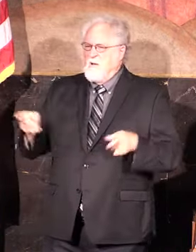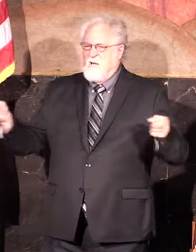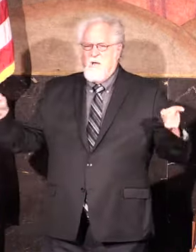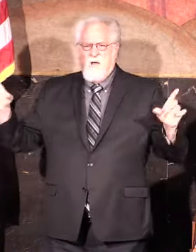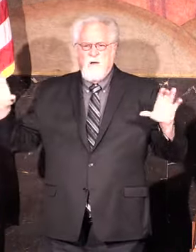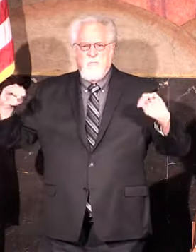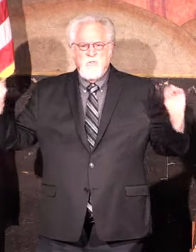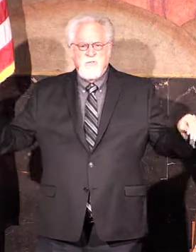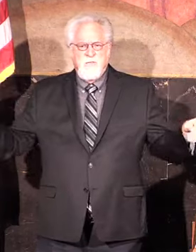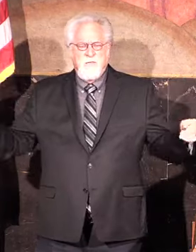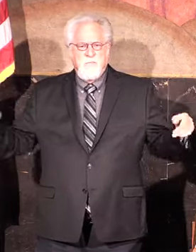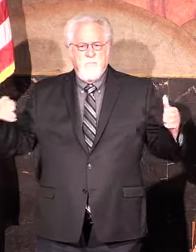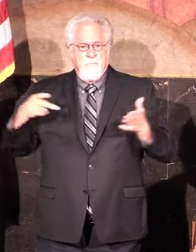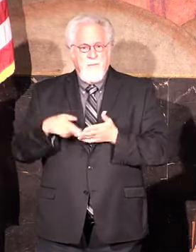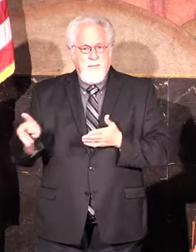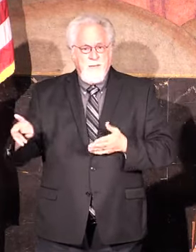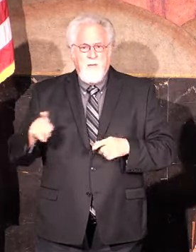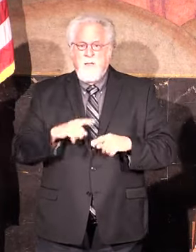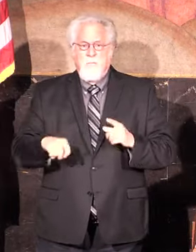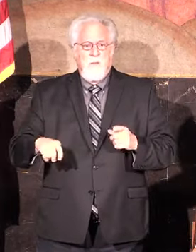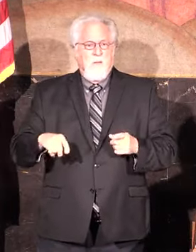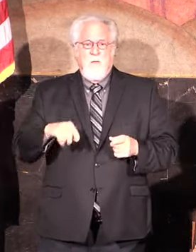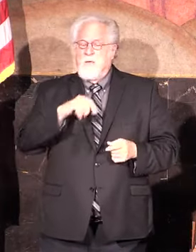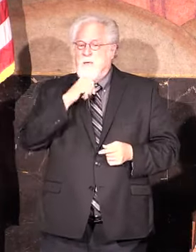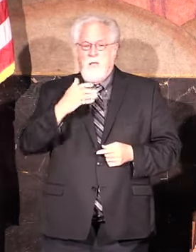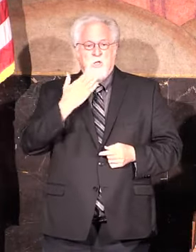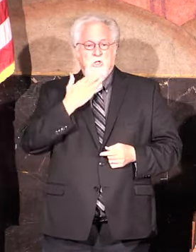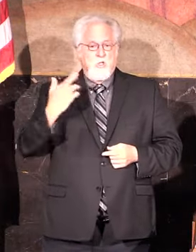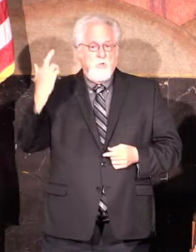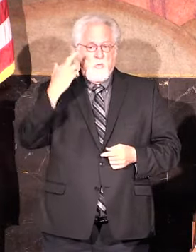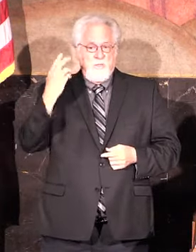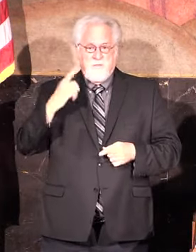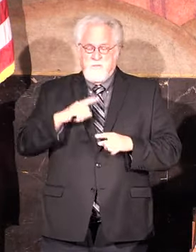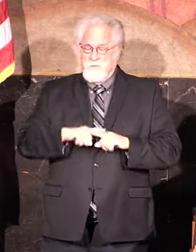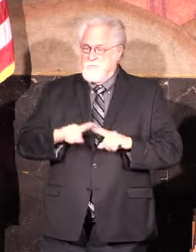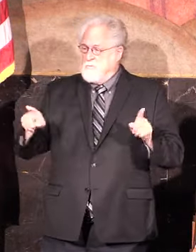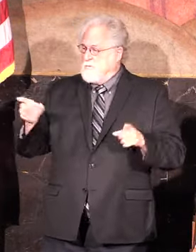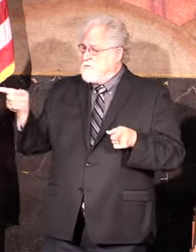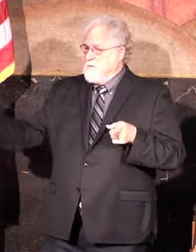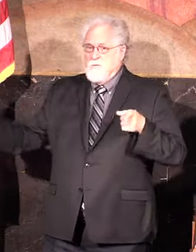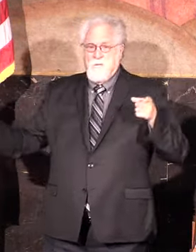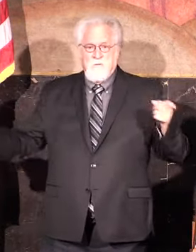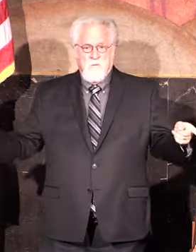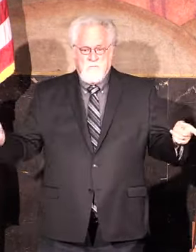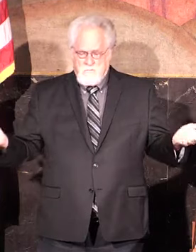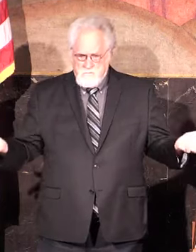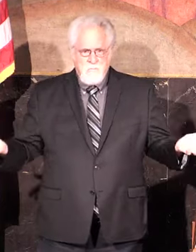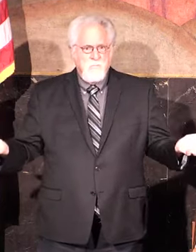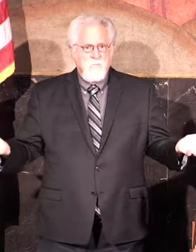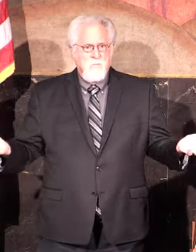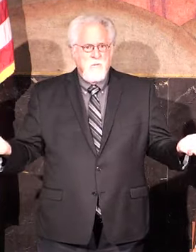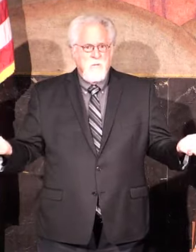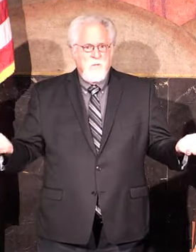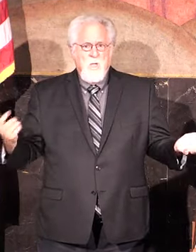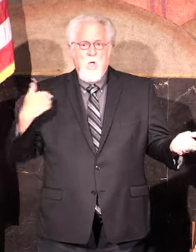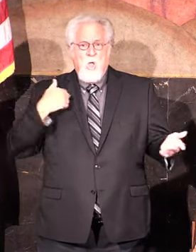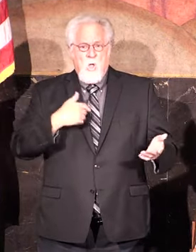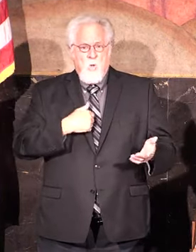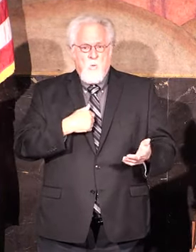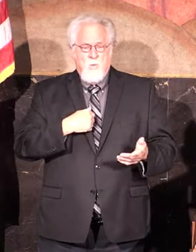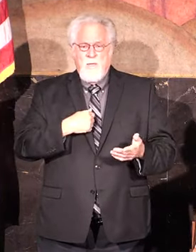coverage. But I will tell you, there's not a rational basis to distinguish between Louisiana and those two states when we have ridden